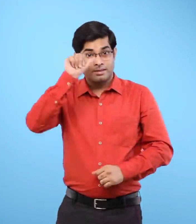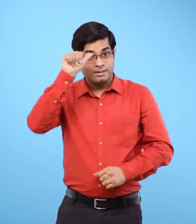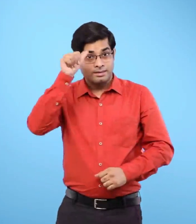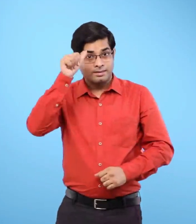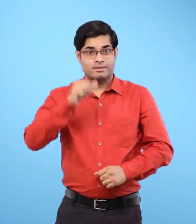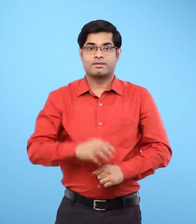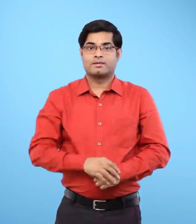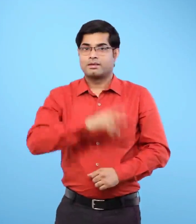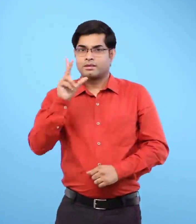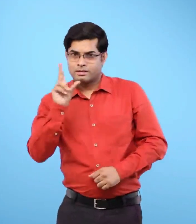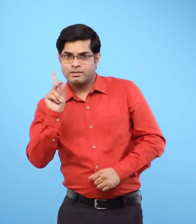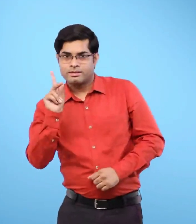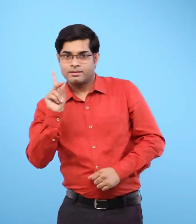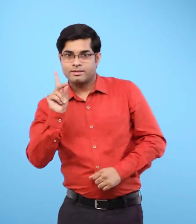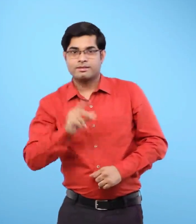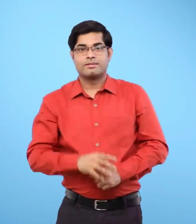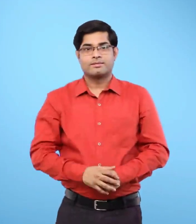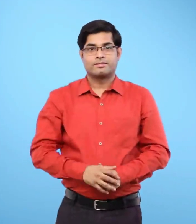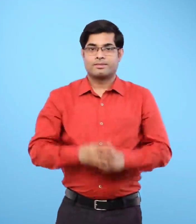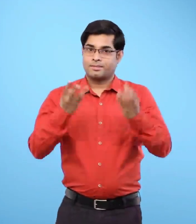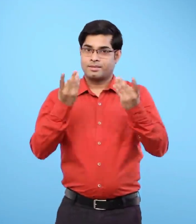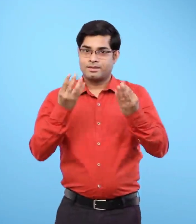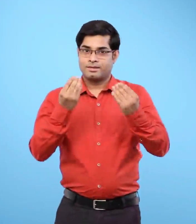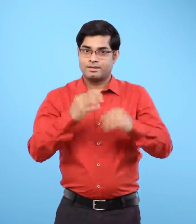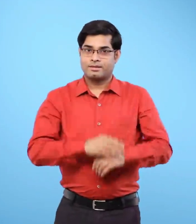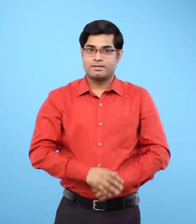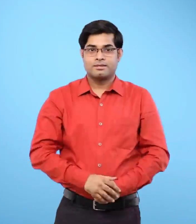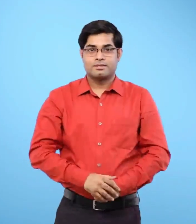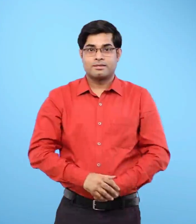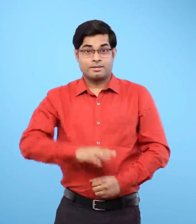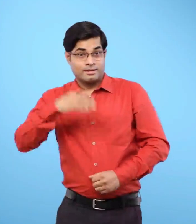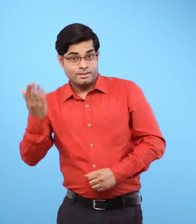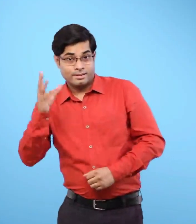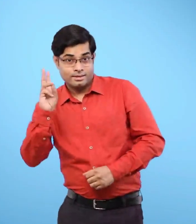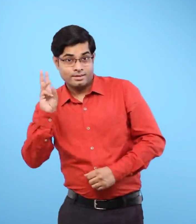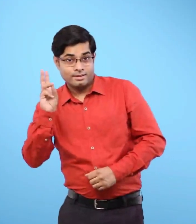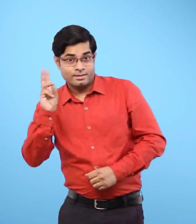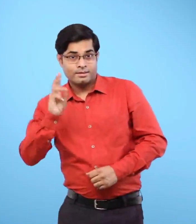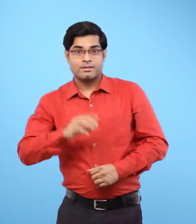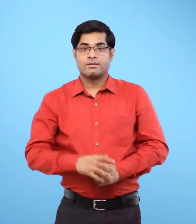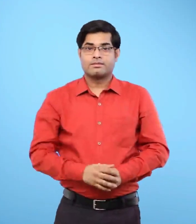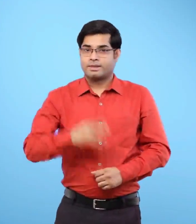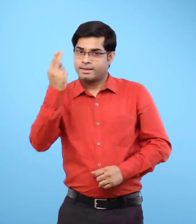Hindi, period 2, Maths, period 3, Drawing,